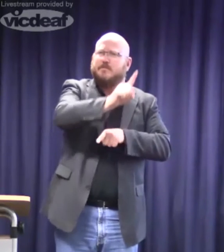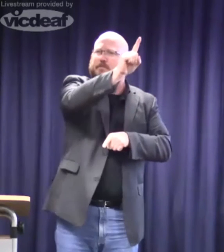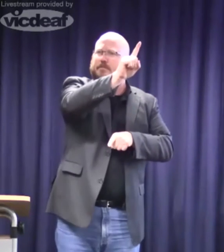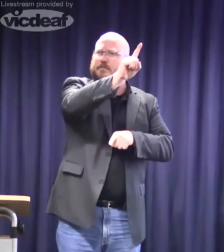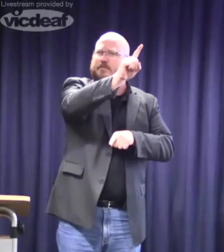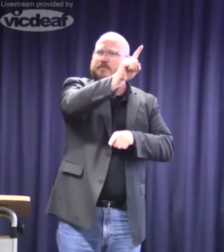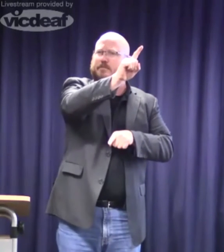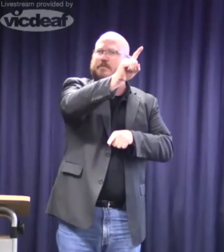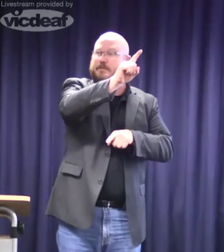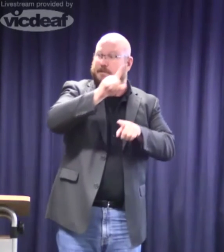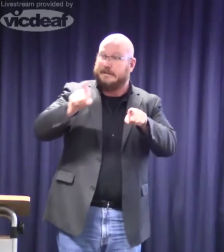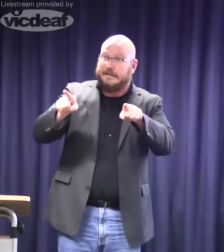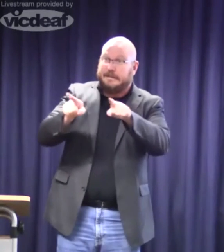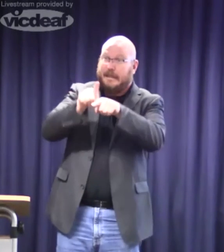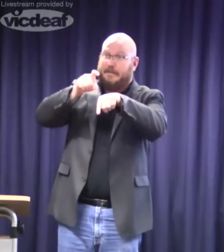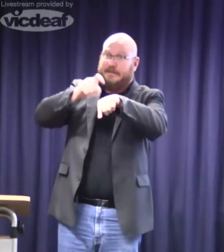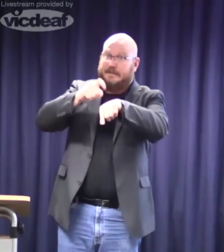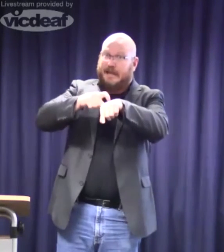should increase.